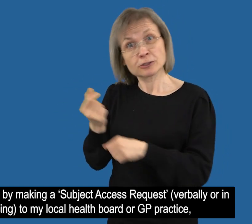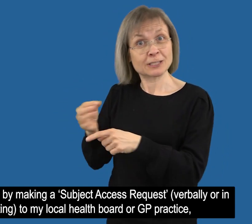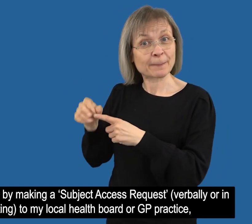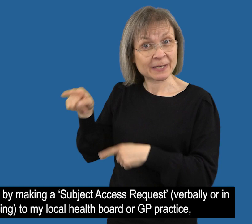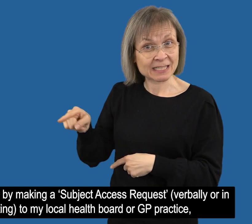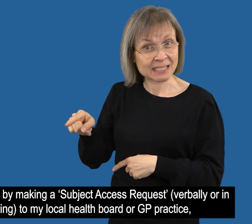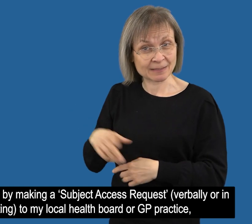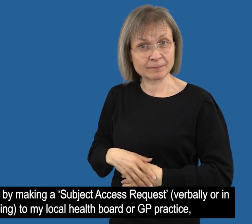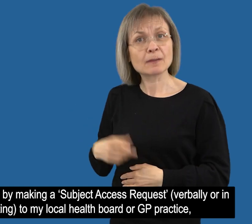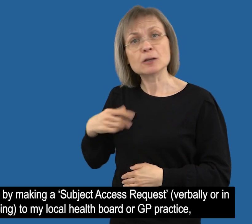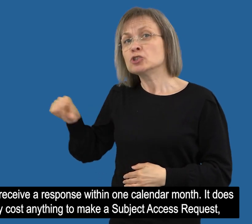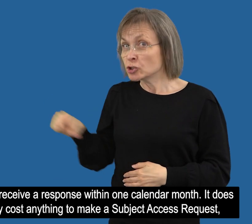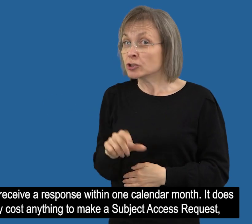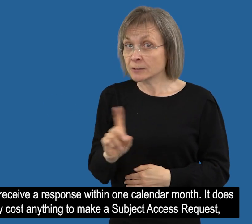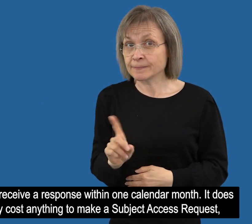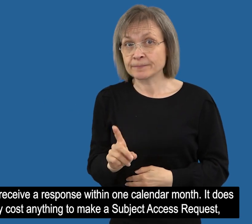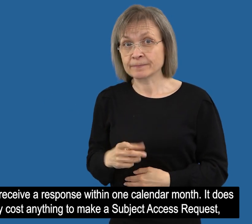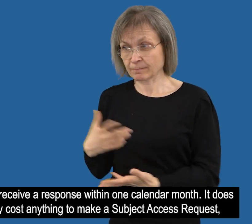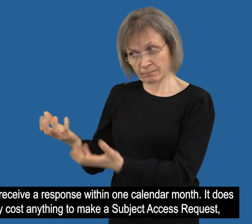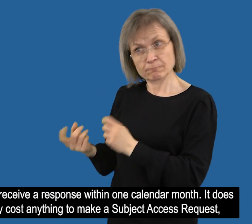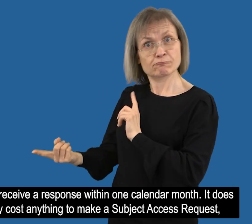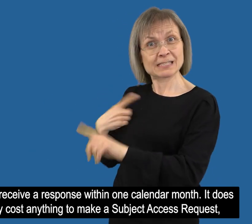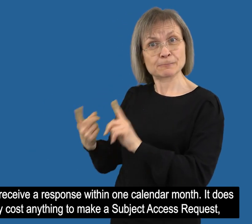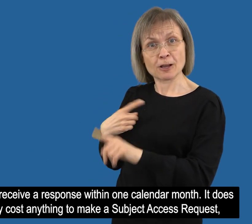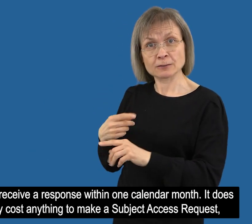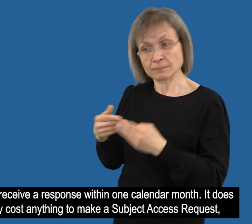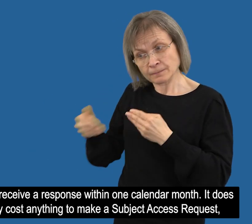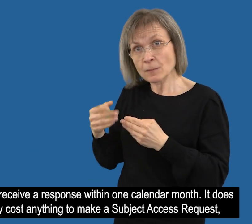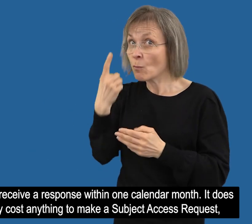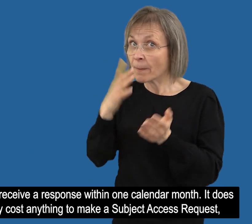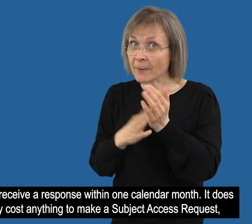practice, and I should receive a response within 1 calendar month.